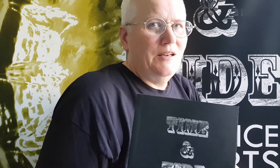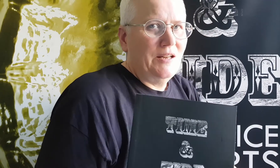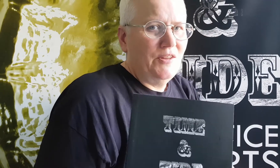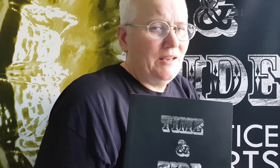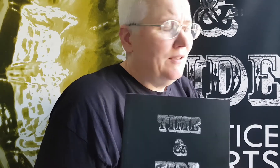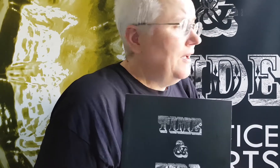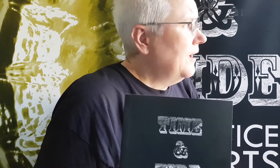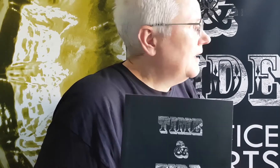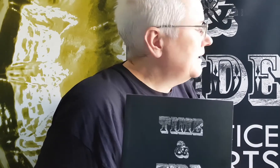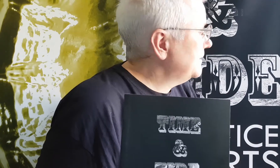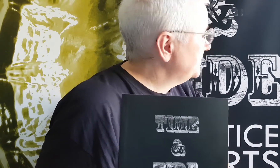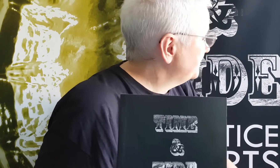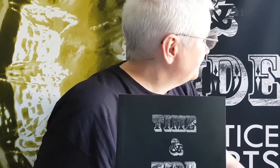of thing.